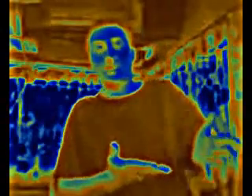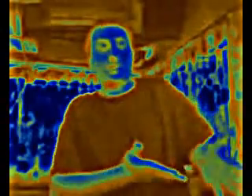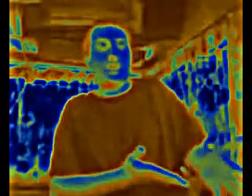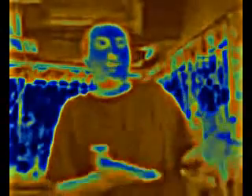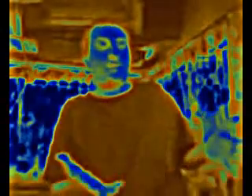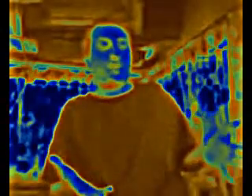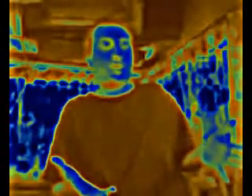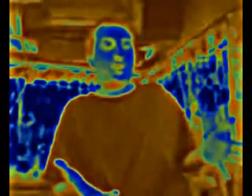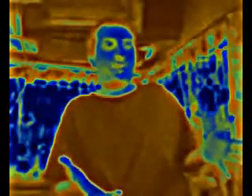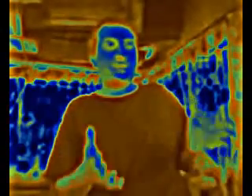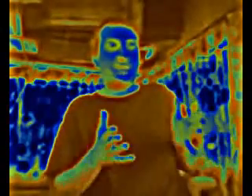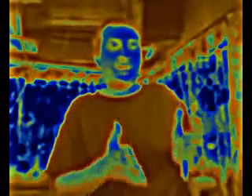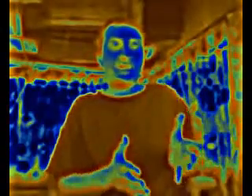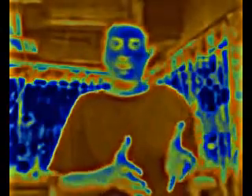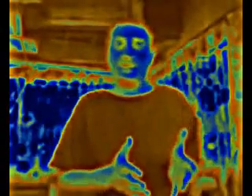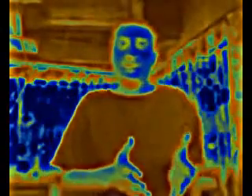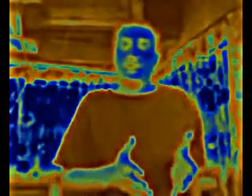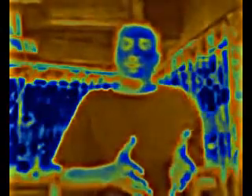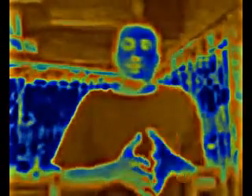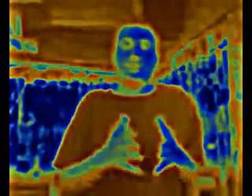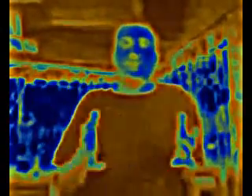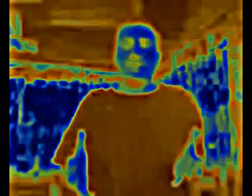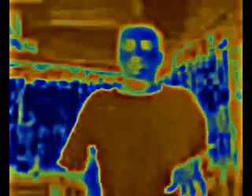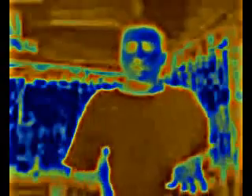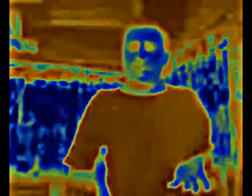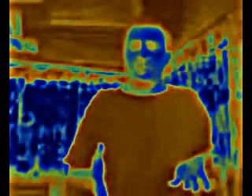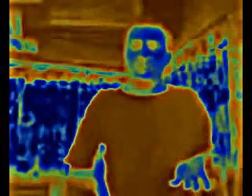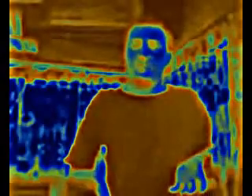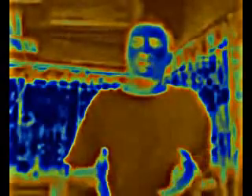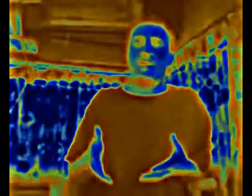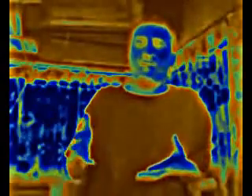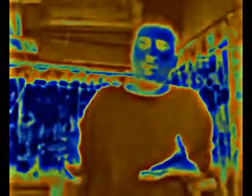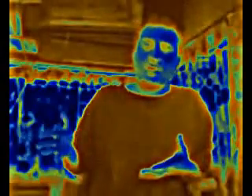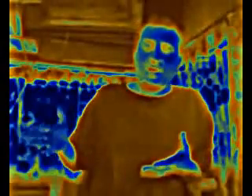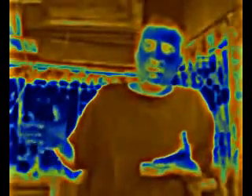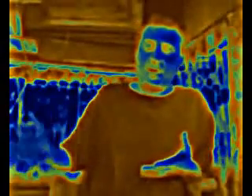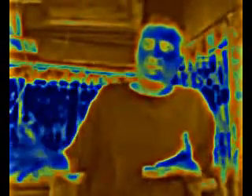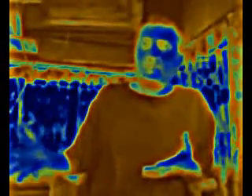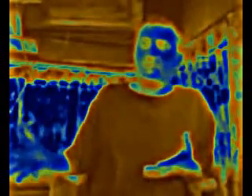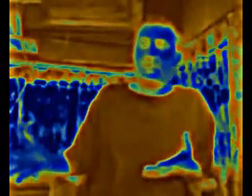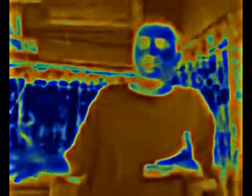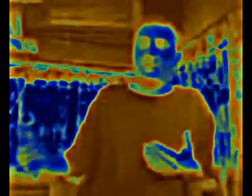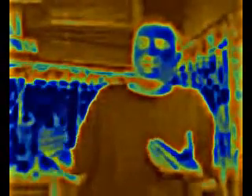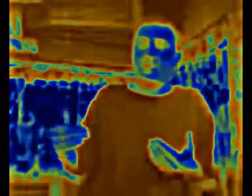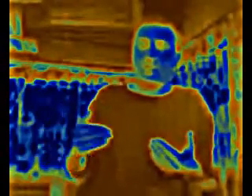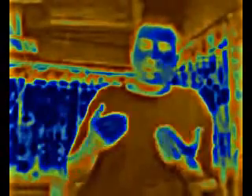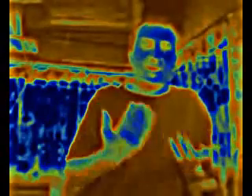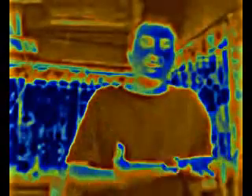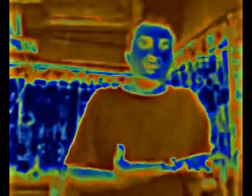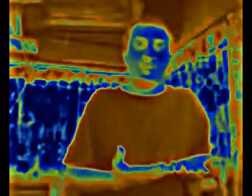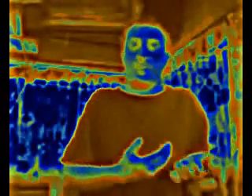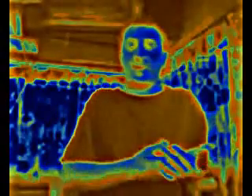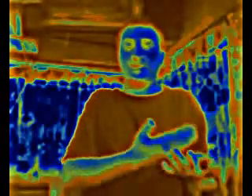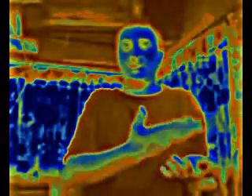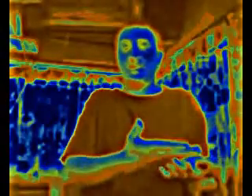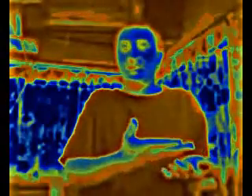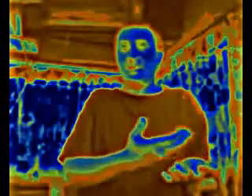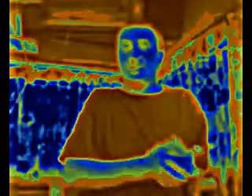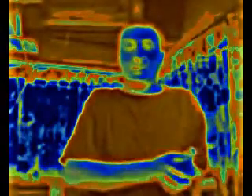You already have a fucking office dedicated. So you don't need your personal staff. We already have elected positions that we're paying. So they're paying... they